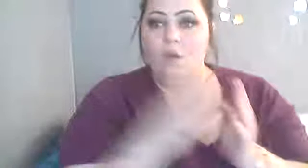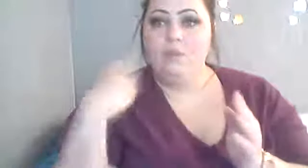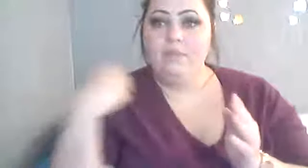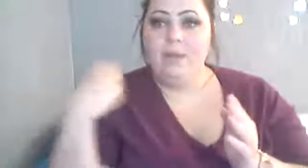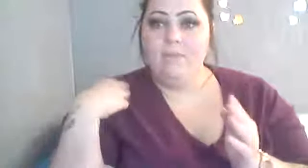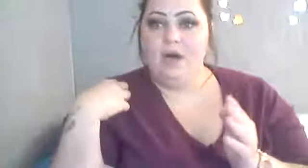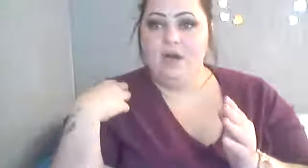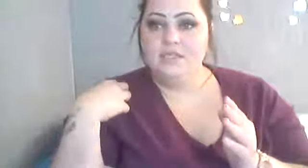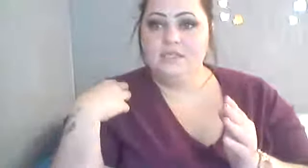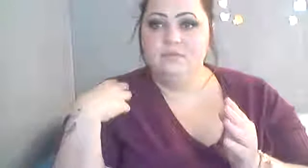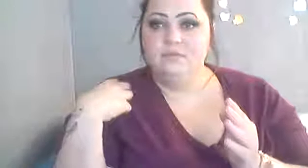with my boss